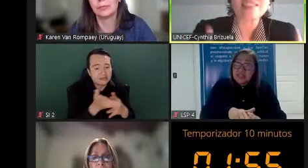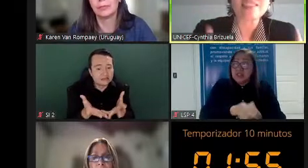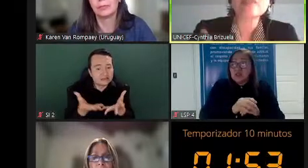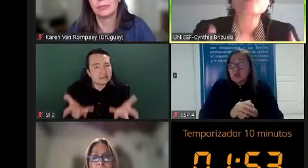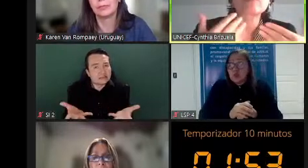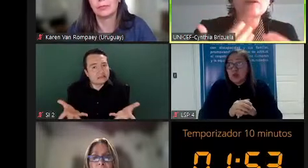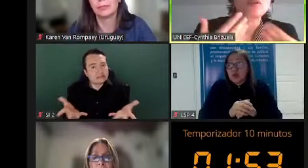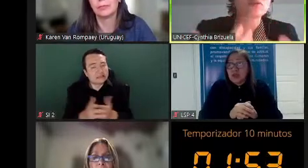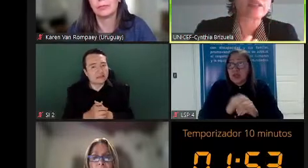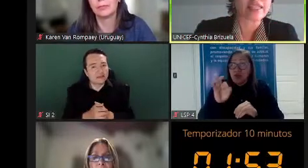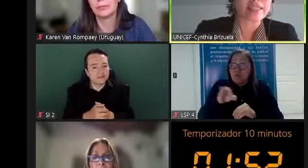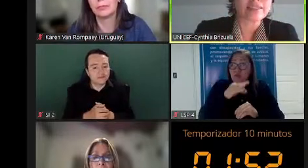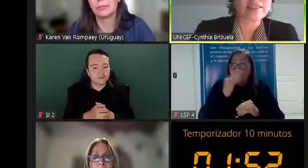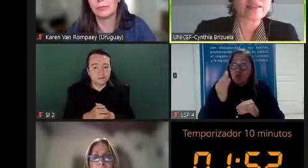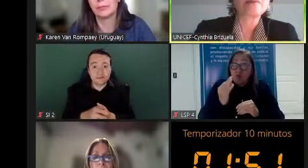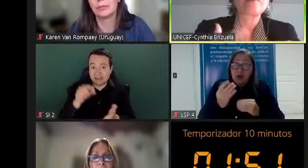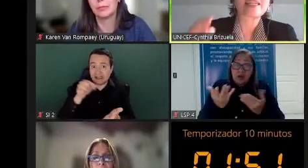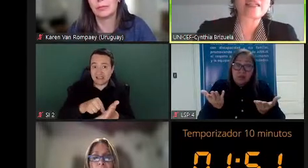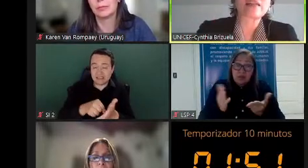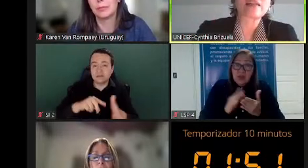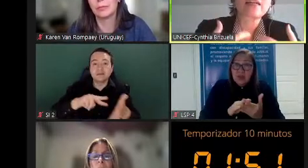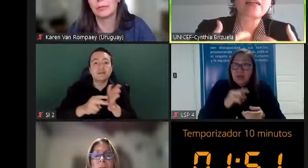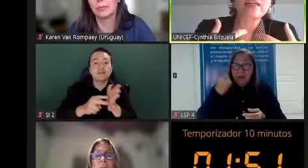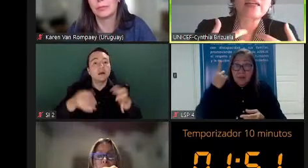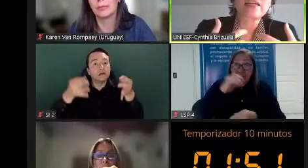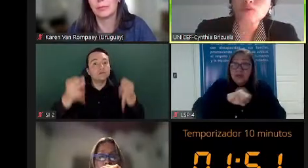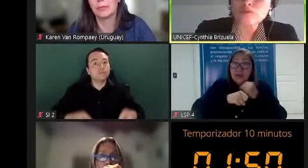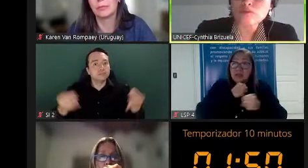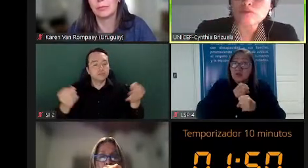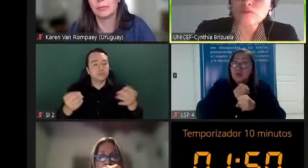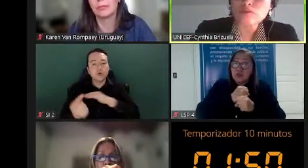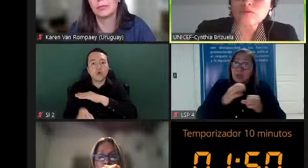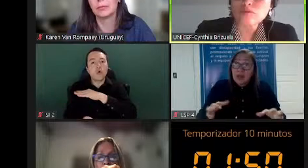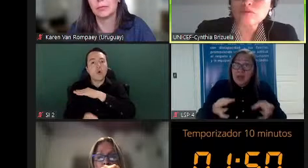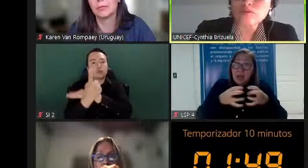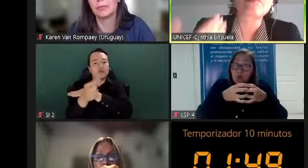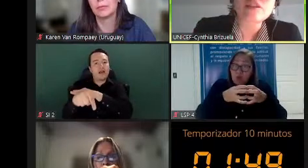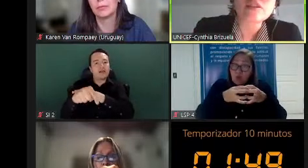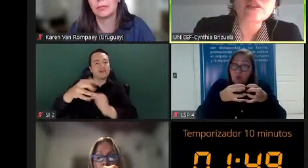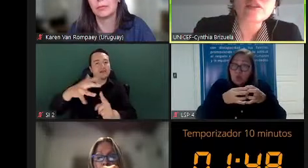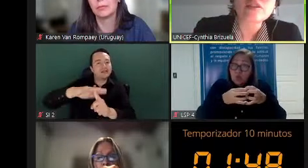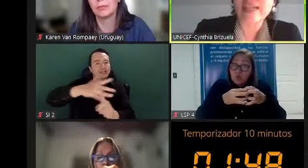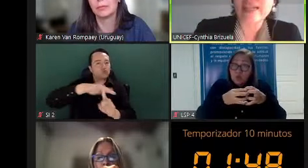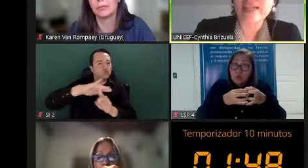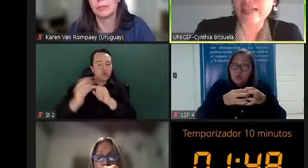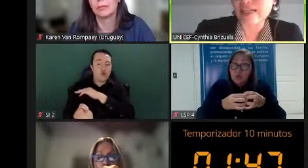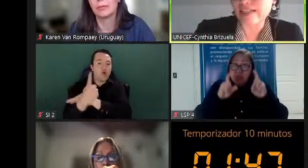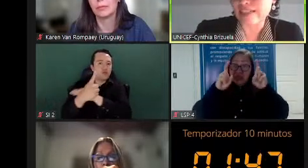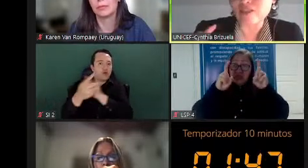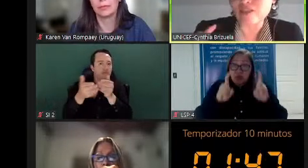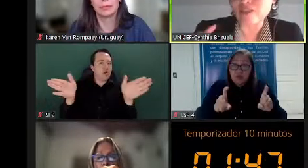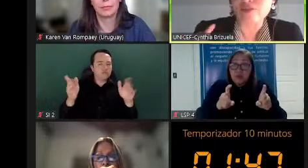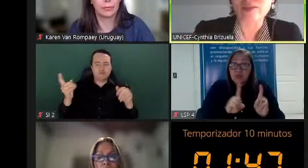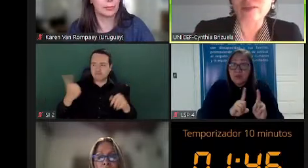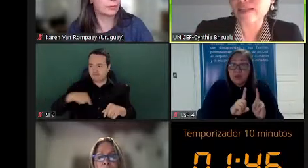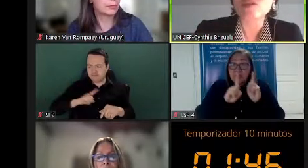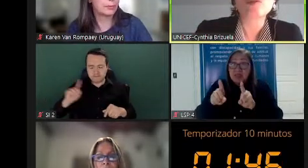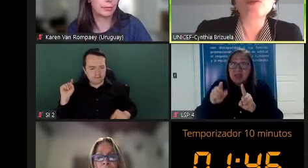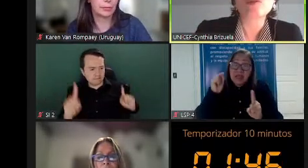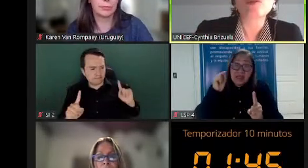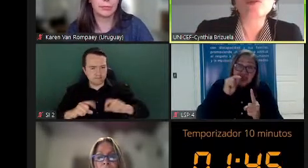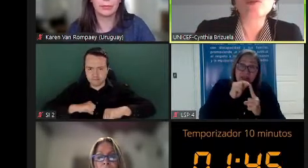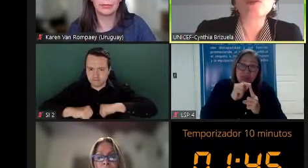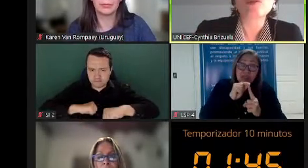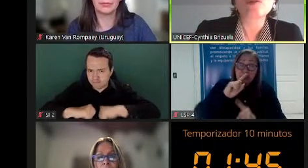access to education in whatever format it is so this is an opportunity to work together in the challenge